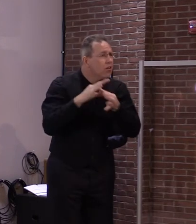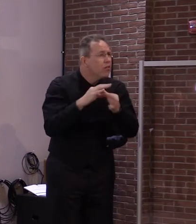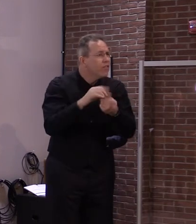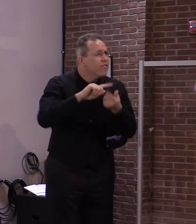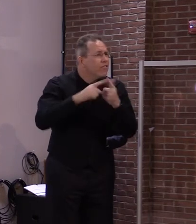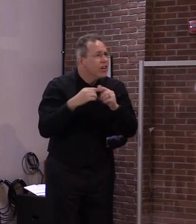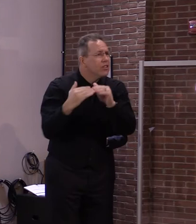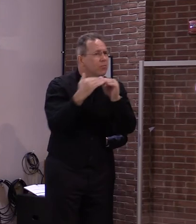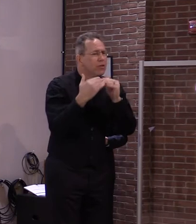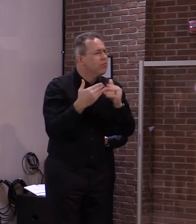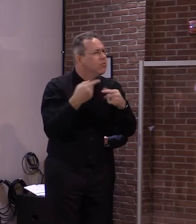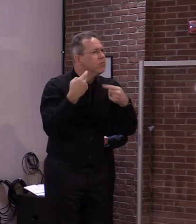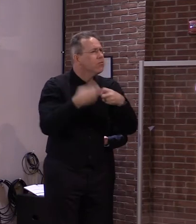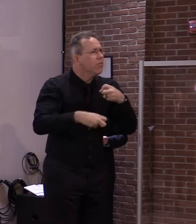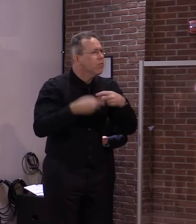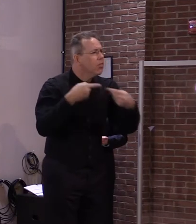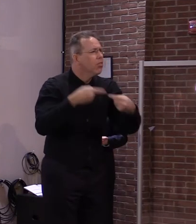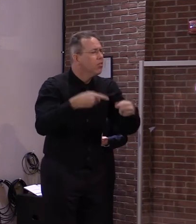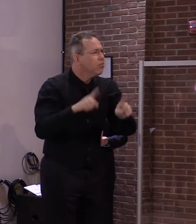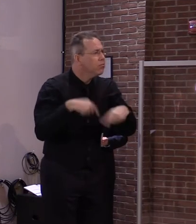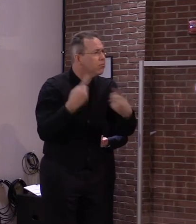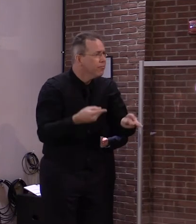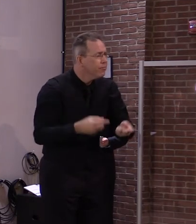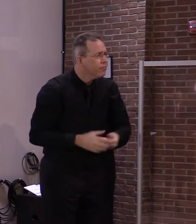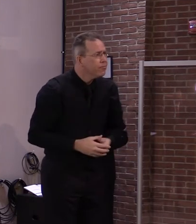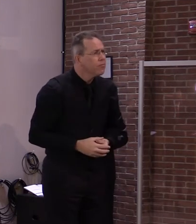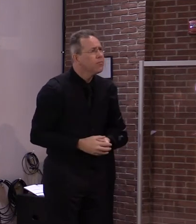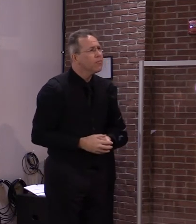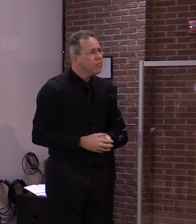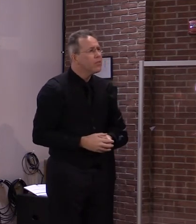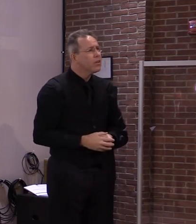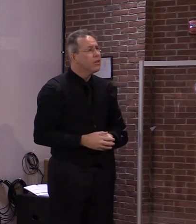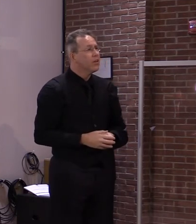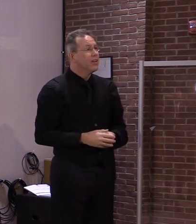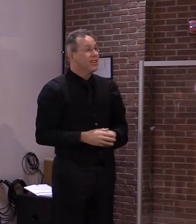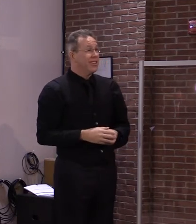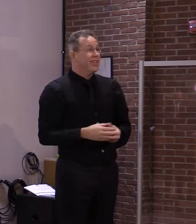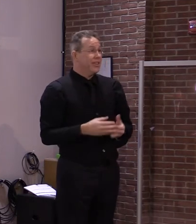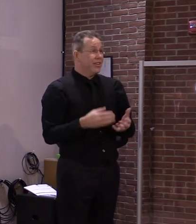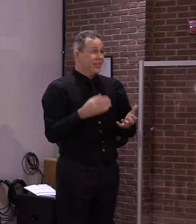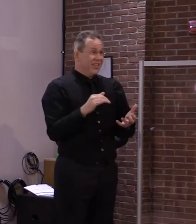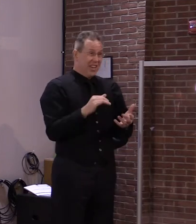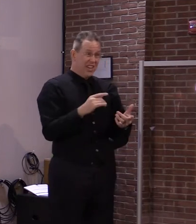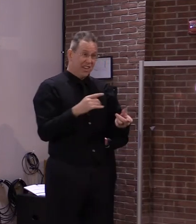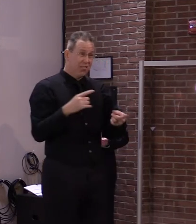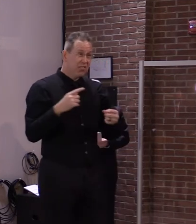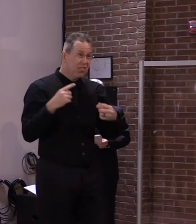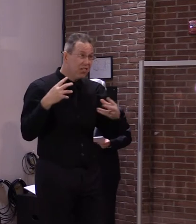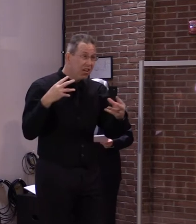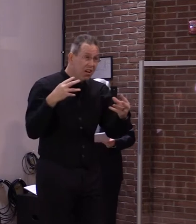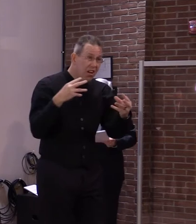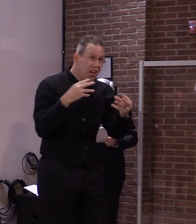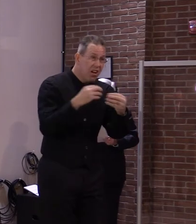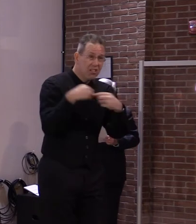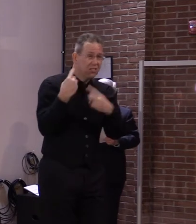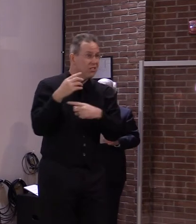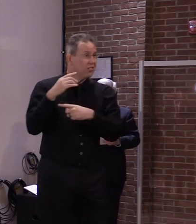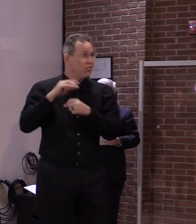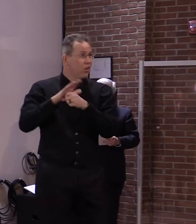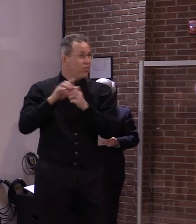suggest there is starting to be a cumulative effect of emergency conditions on our students that goes beyond simple characterization such as learning